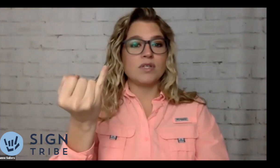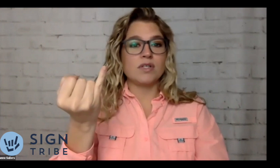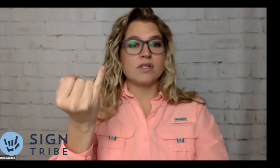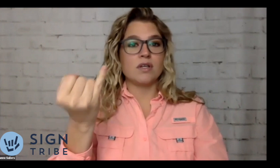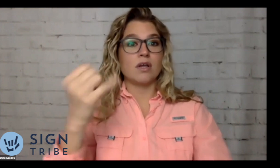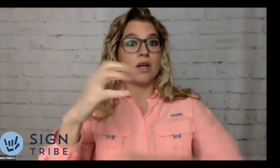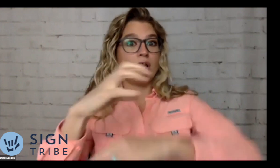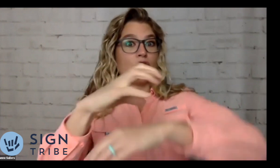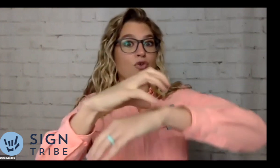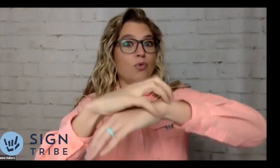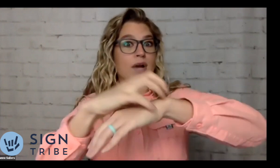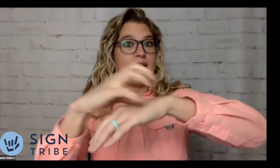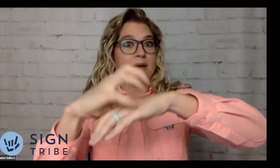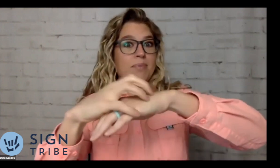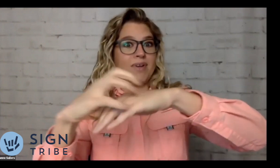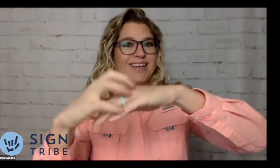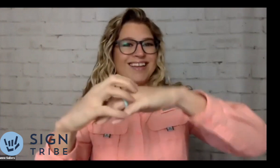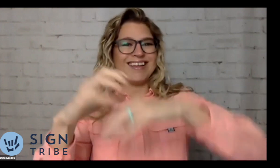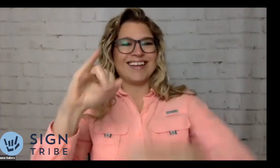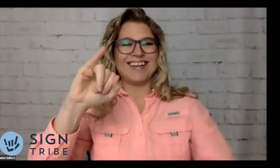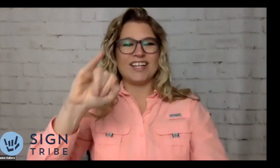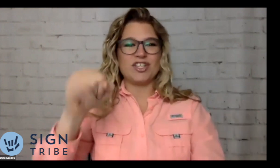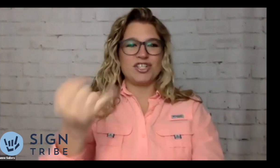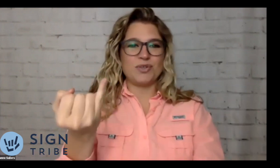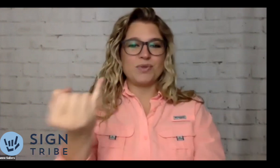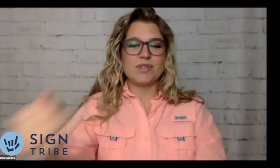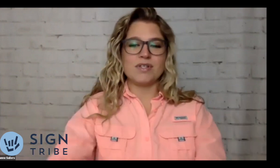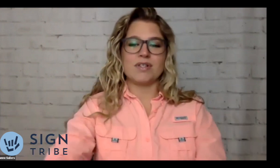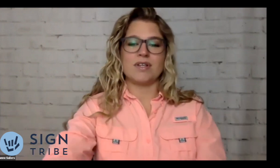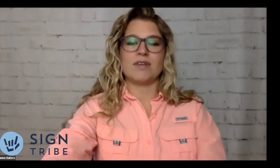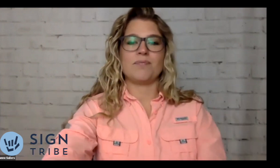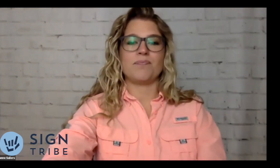juice, grape juice,